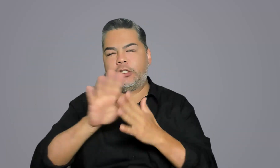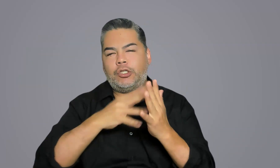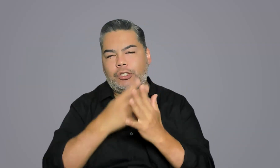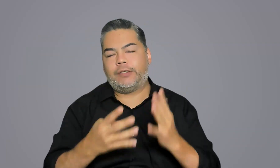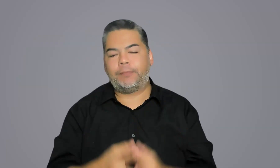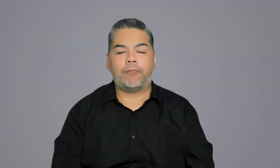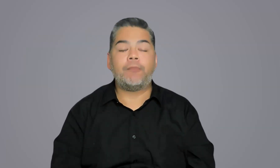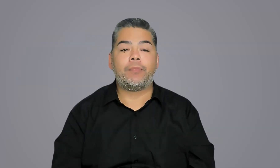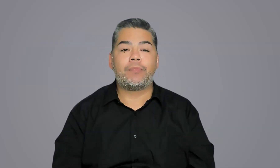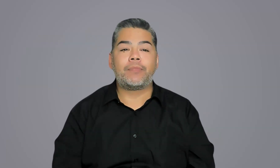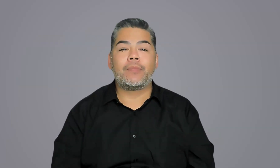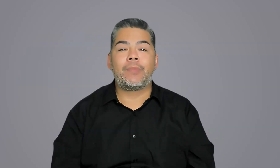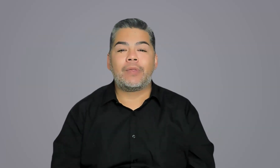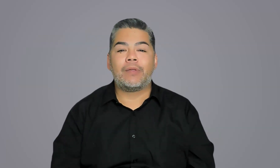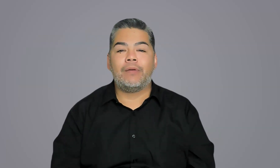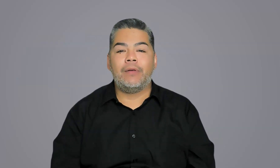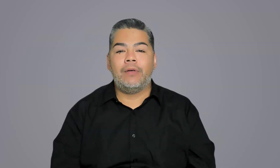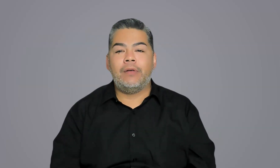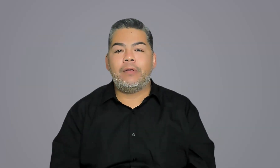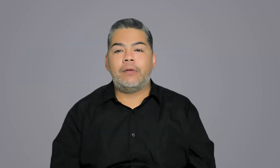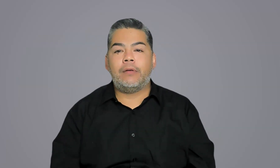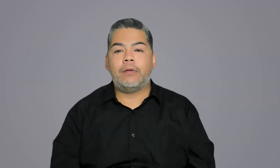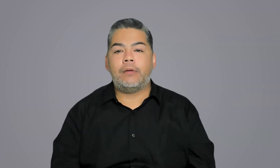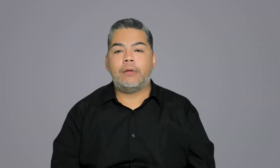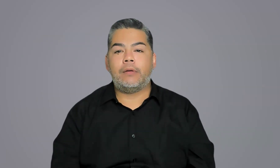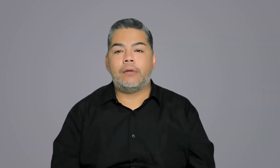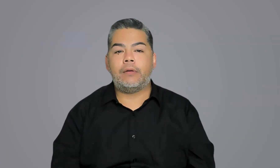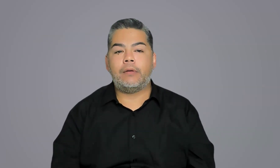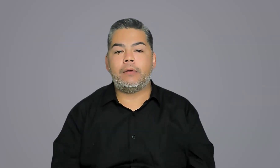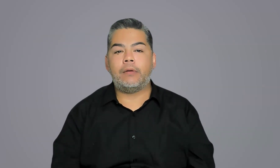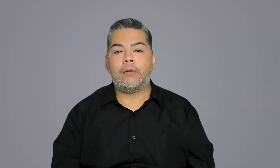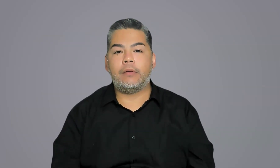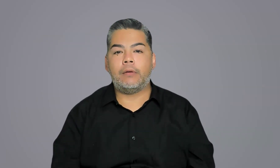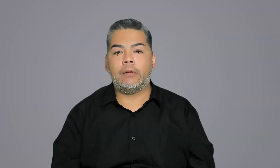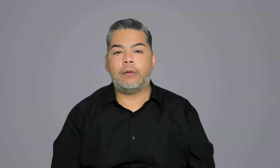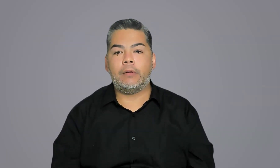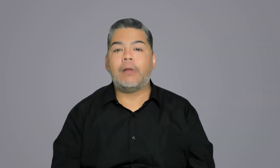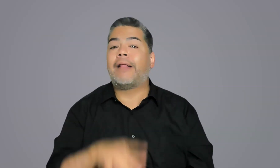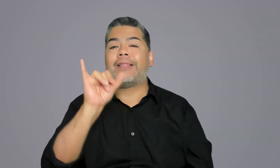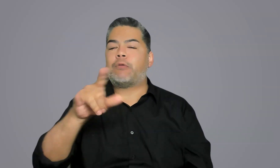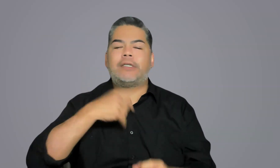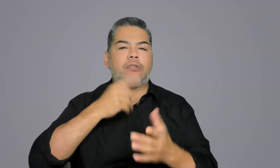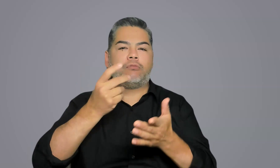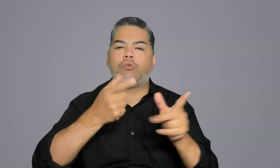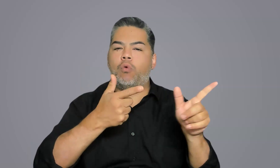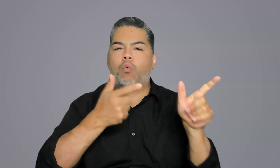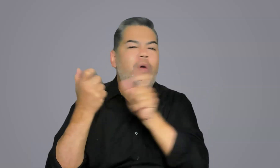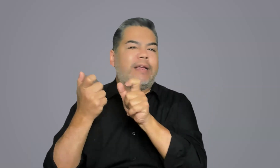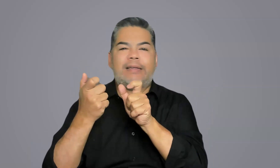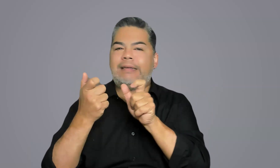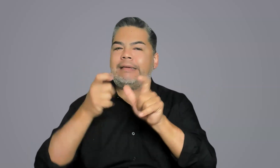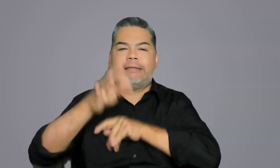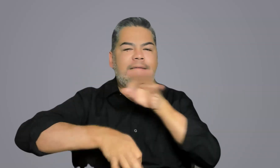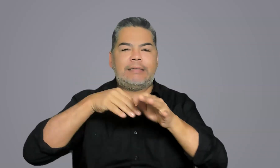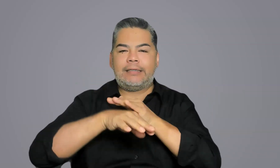That was just a whistle-stop tour of accessible spreadsheets, and I've ended with a dog with its nose really, really close to the